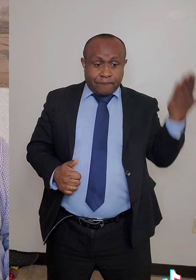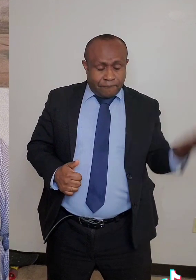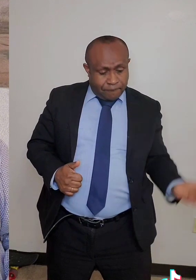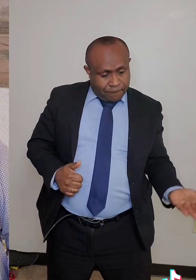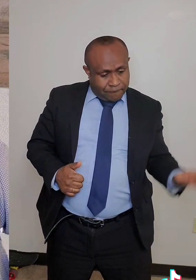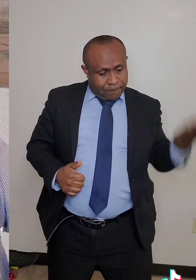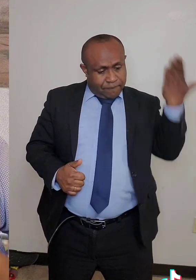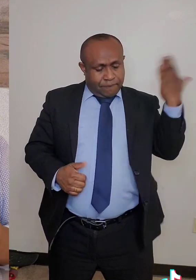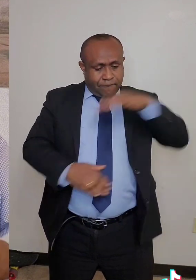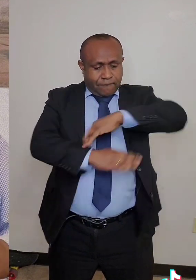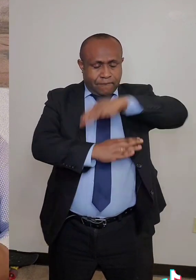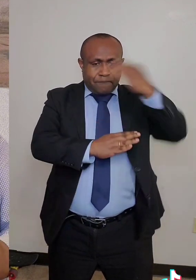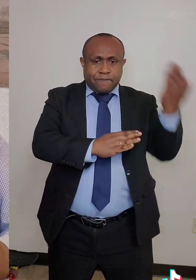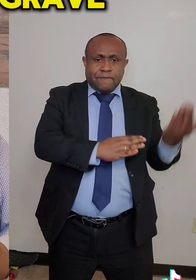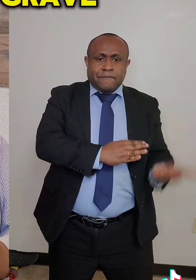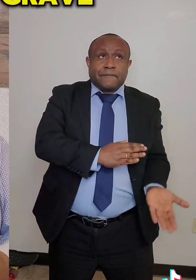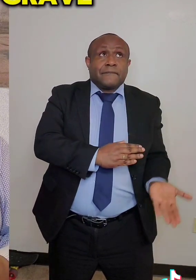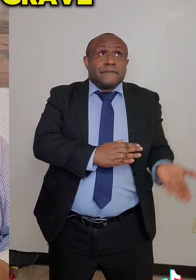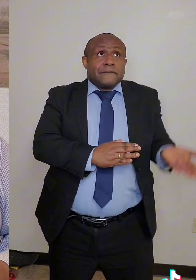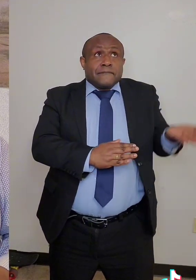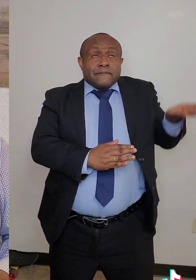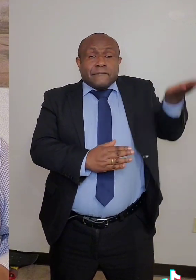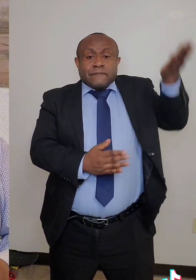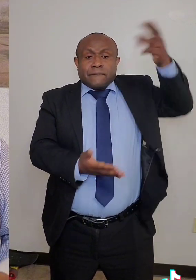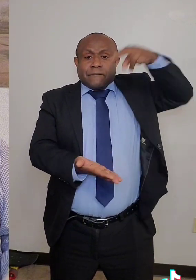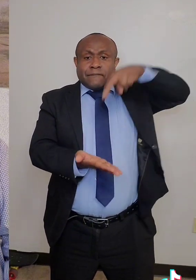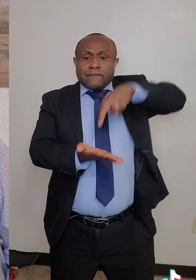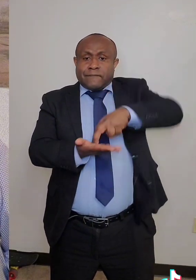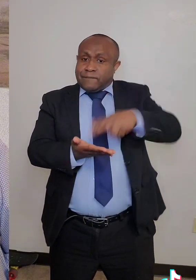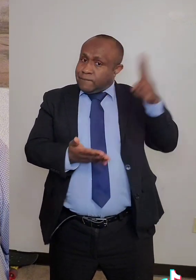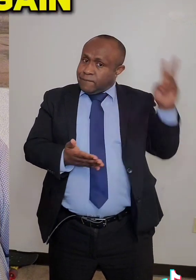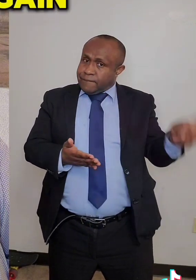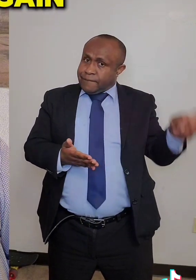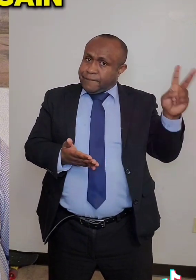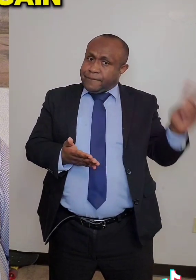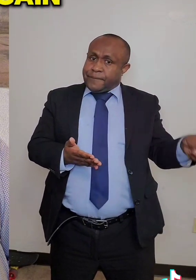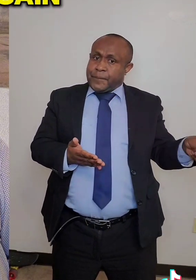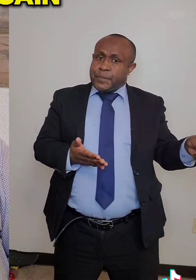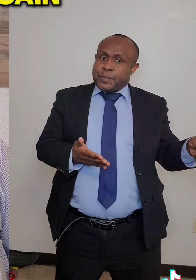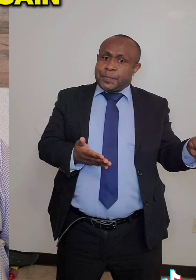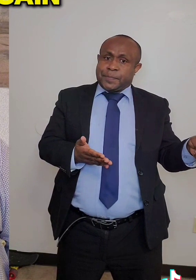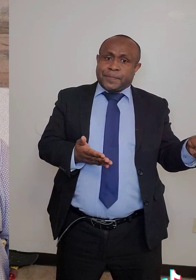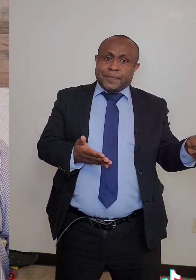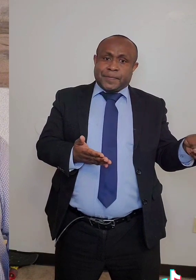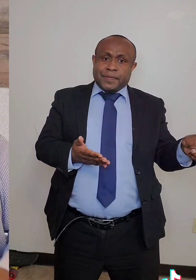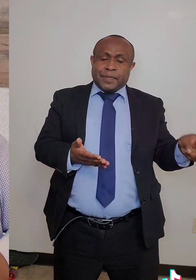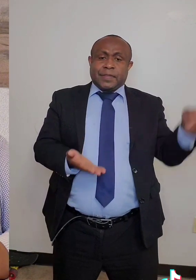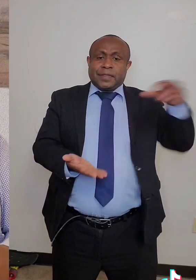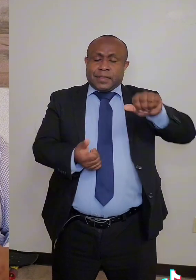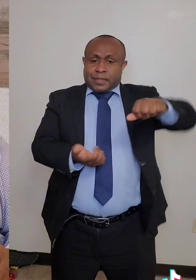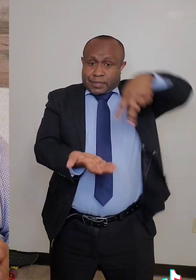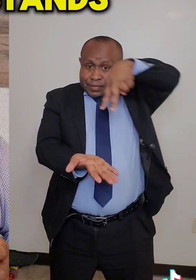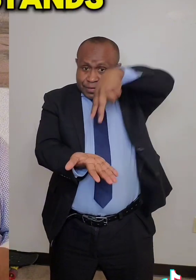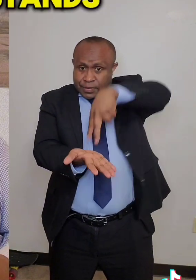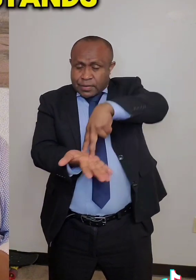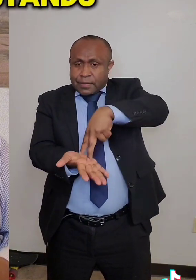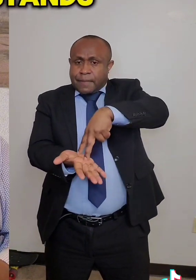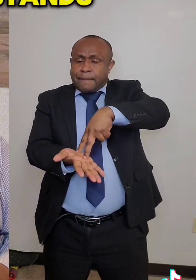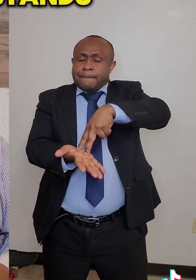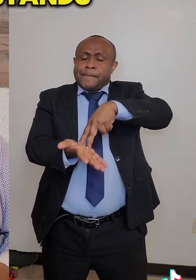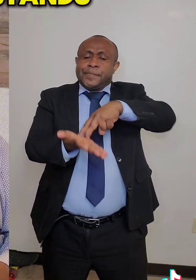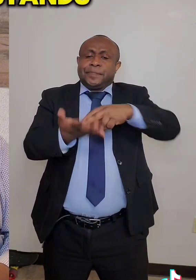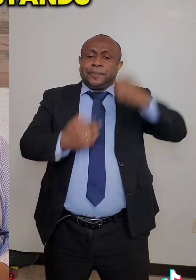day, up from the grave he rose again. And as